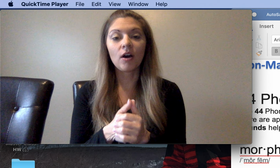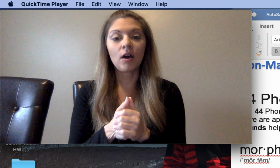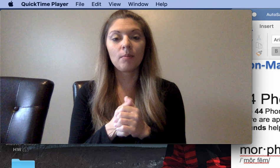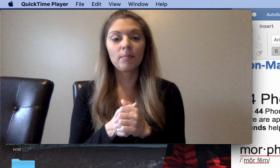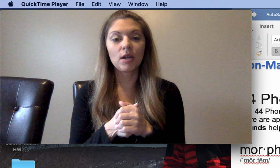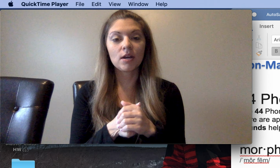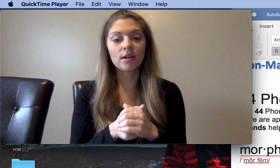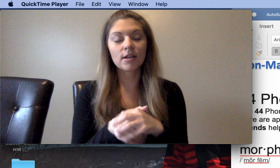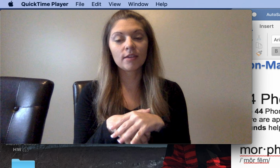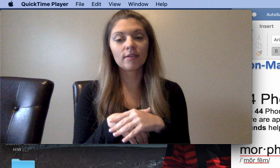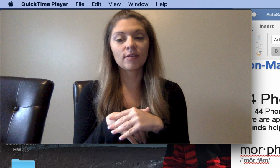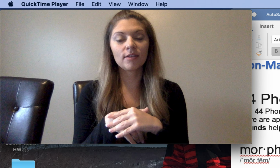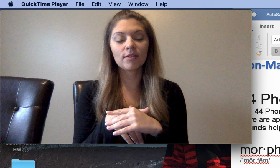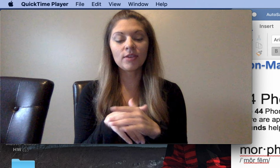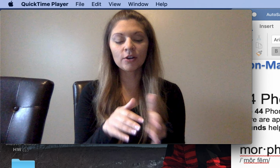But